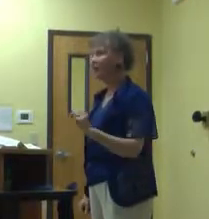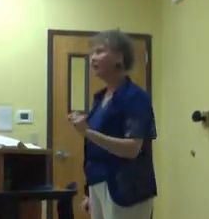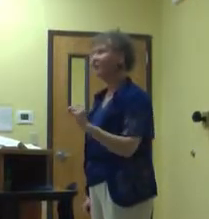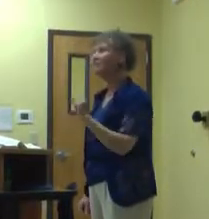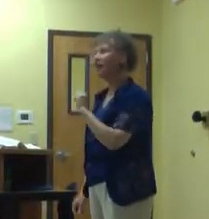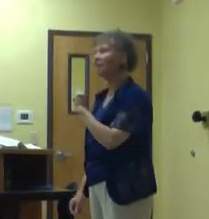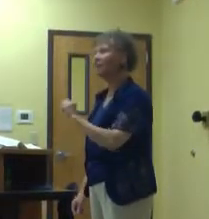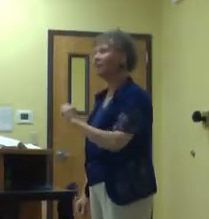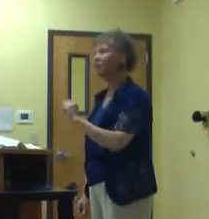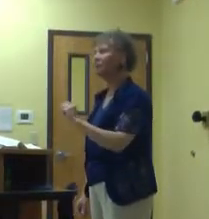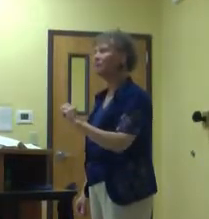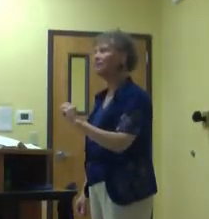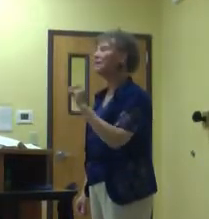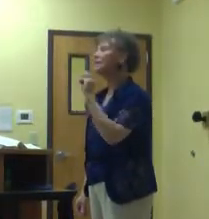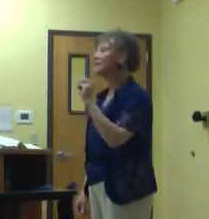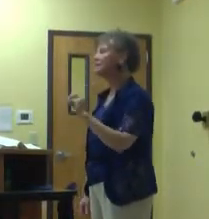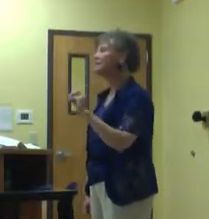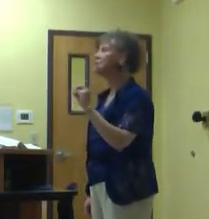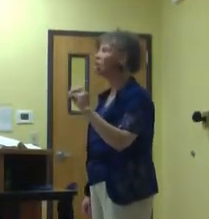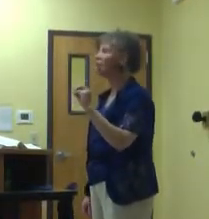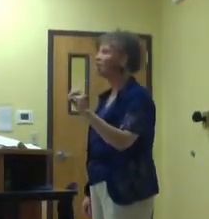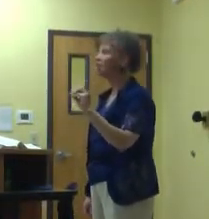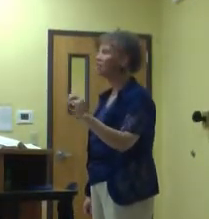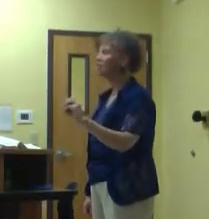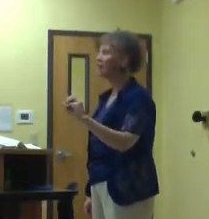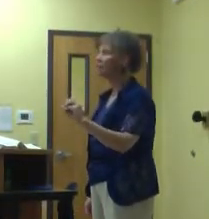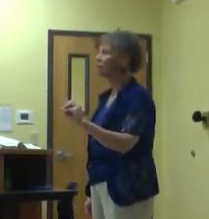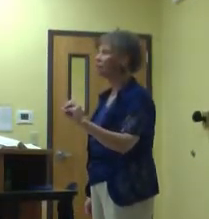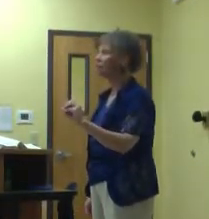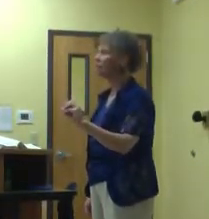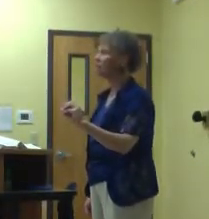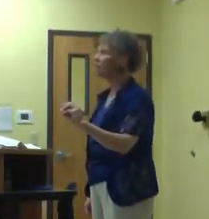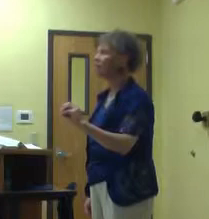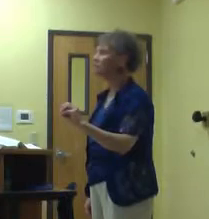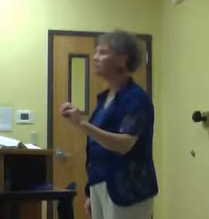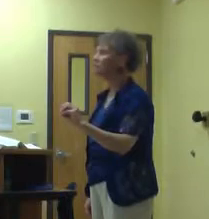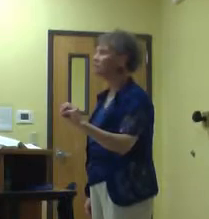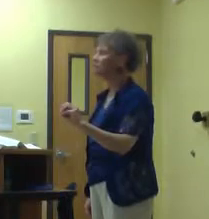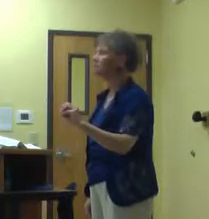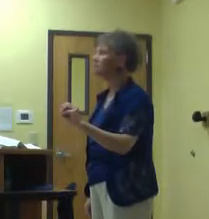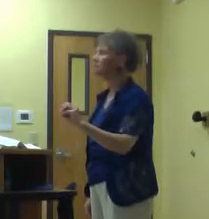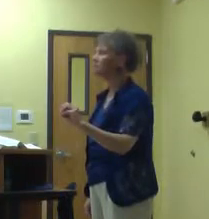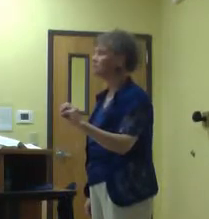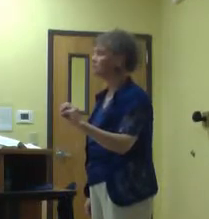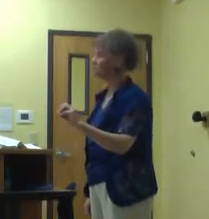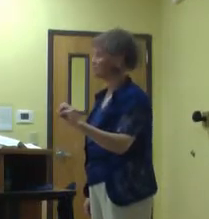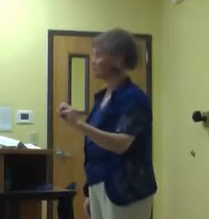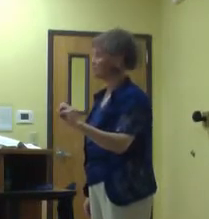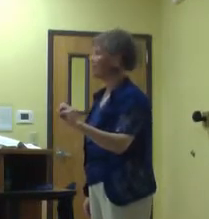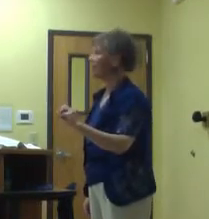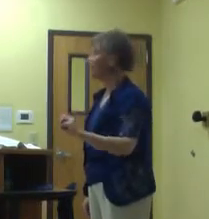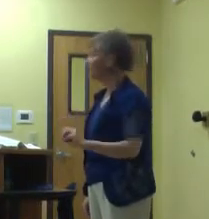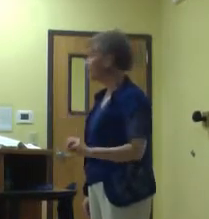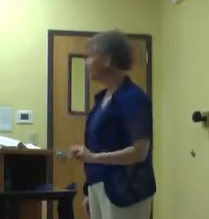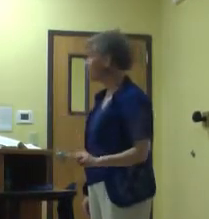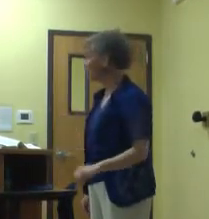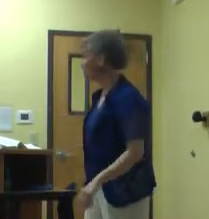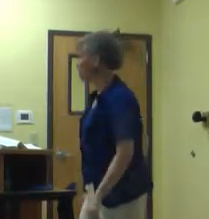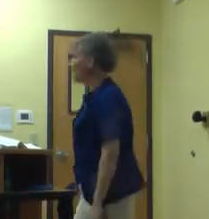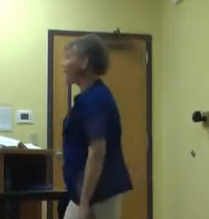American, not a deaf person, that did not understand personal space? Yes. Uncomfortable. And